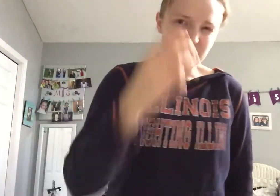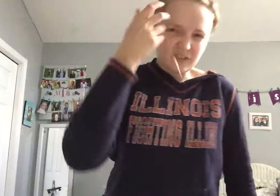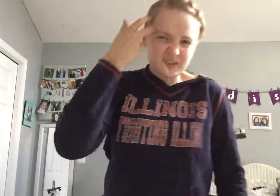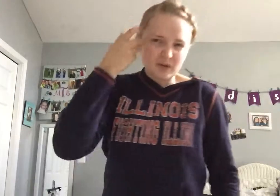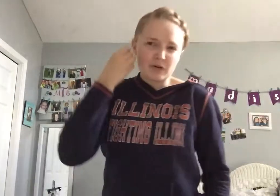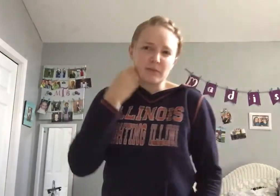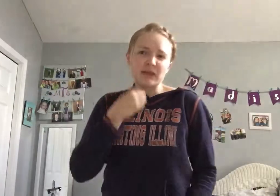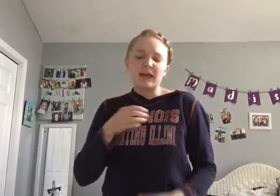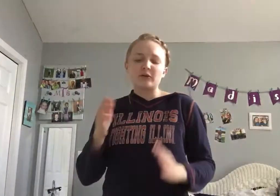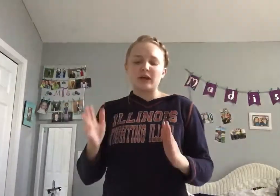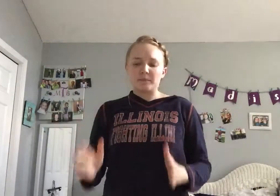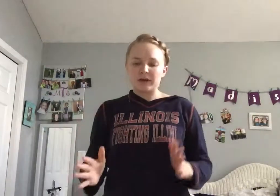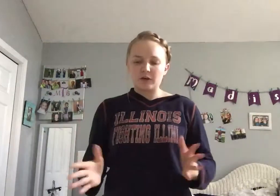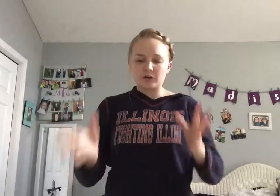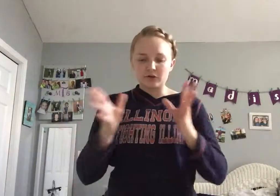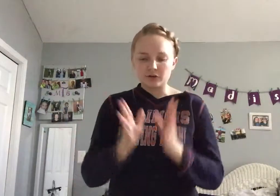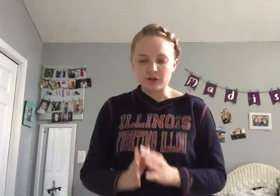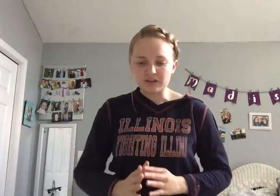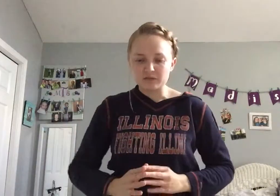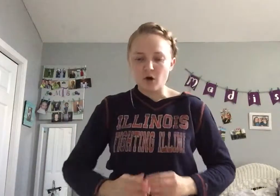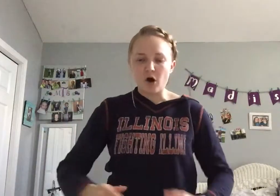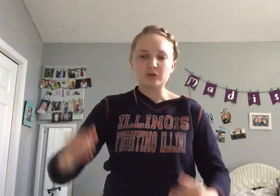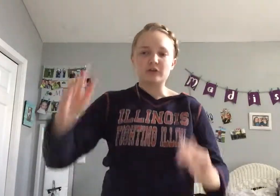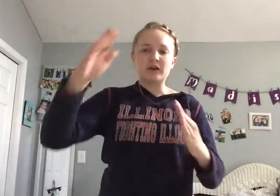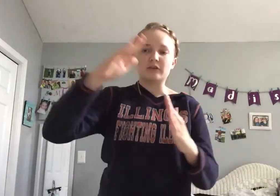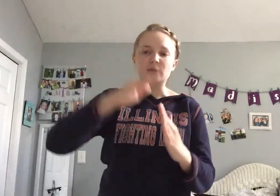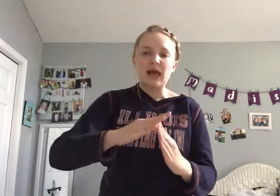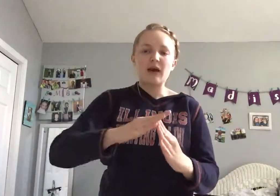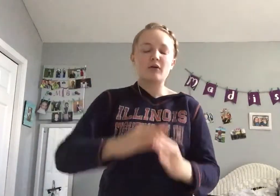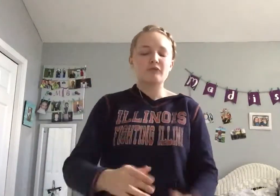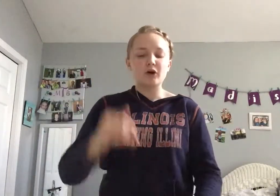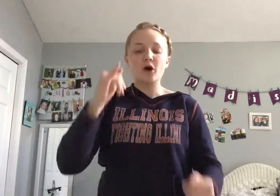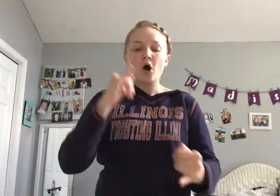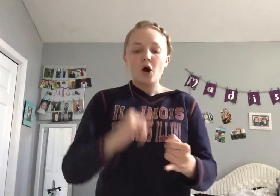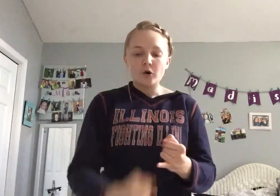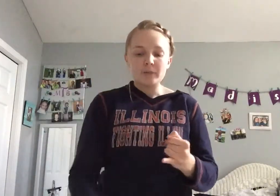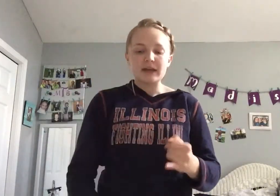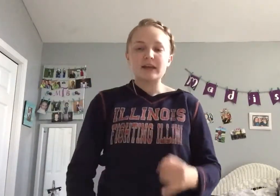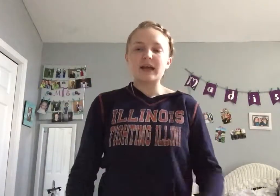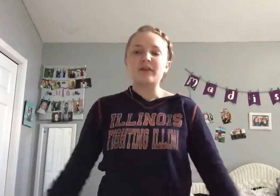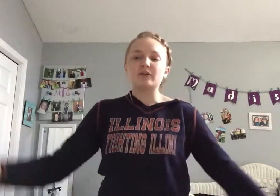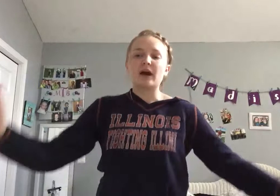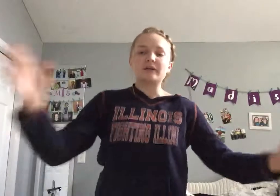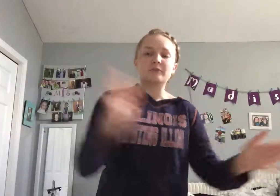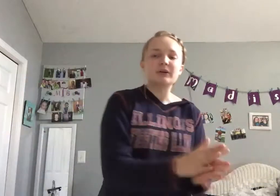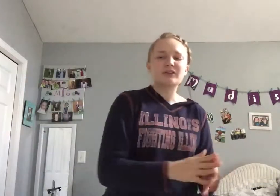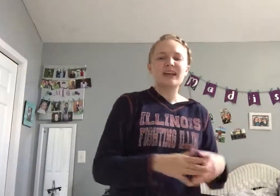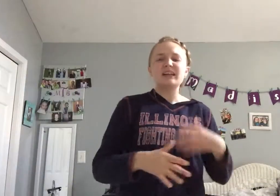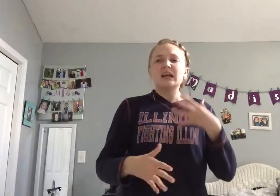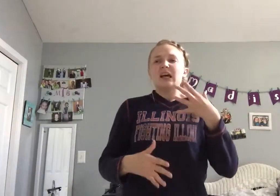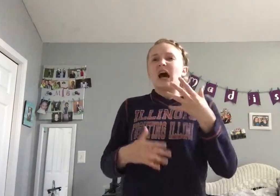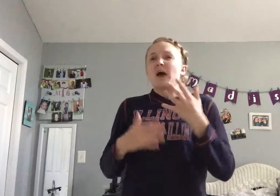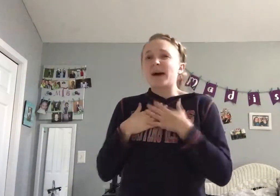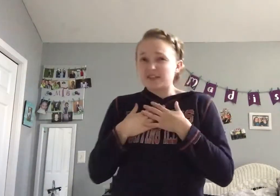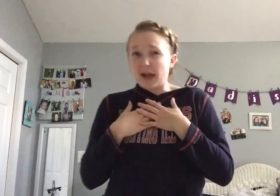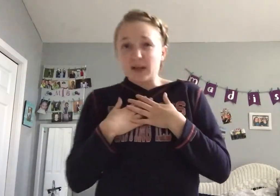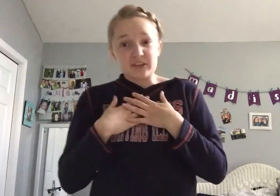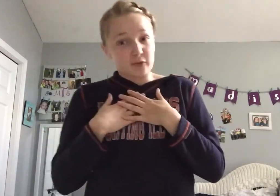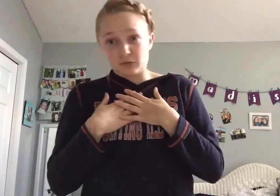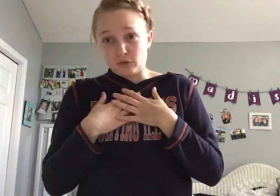So you see what I mean, that you get bigger, you're starting small, and you're just kind of doing alpha, omega, and then you kind of build. And my timing, I think, was a little